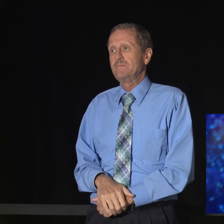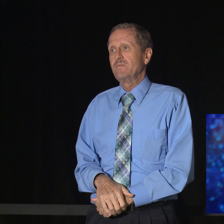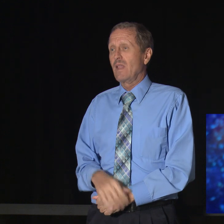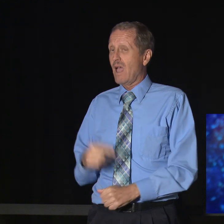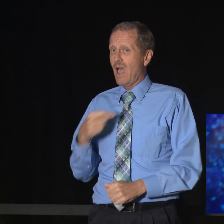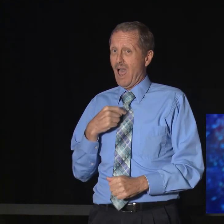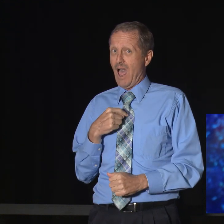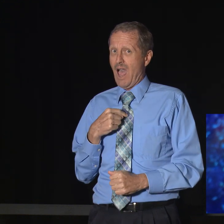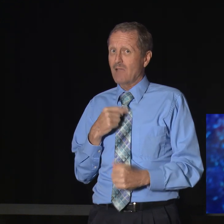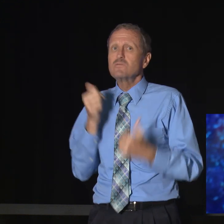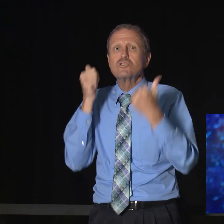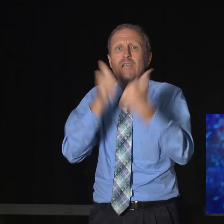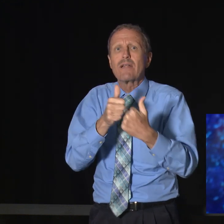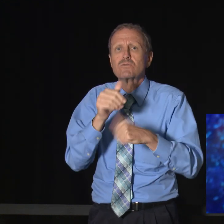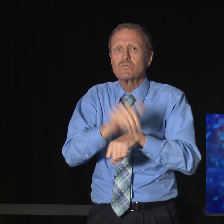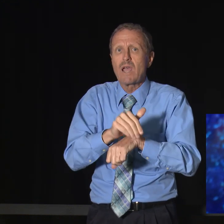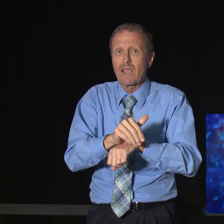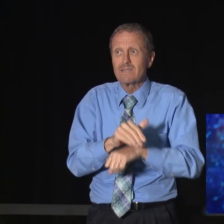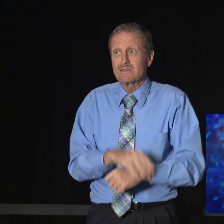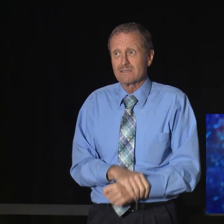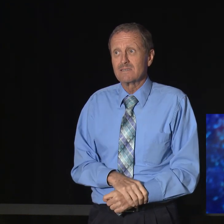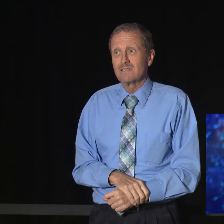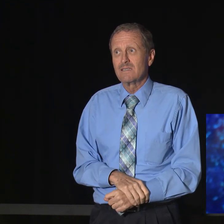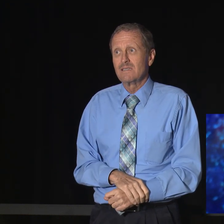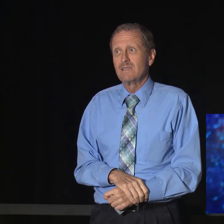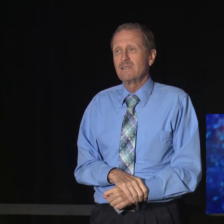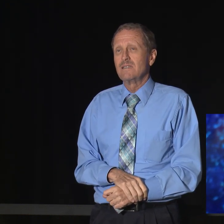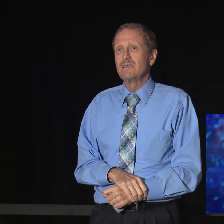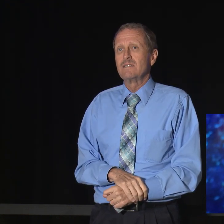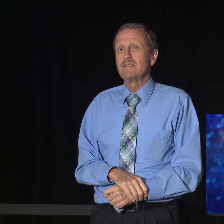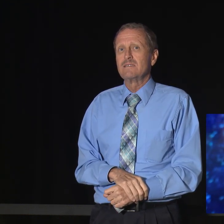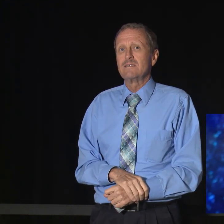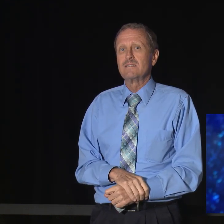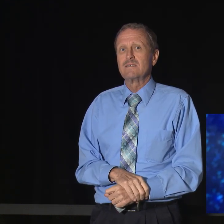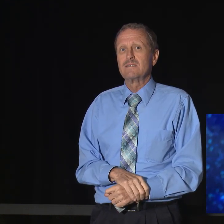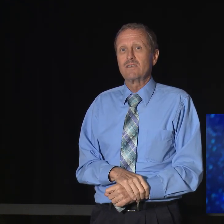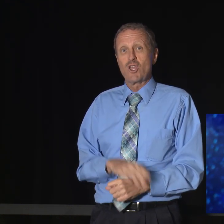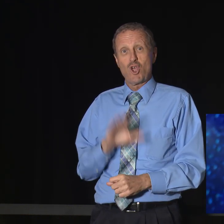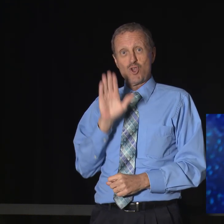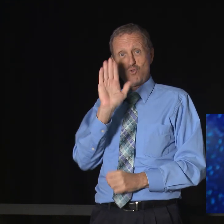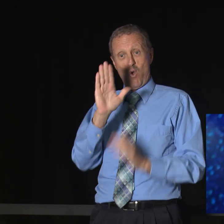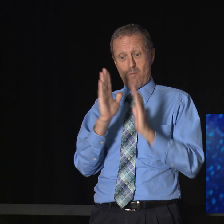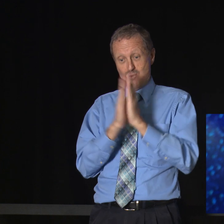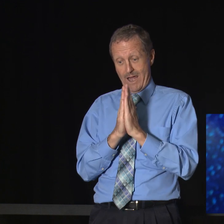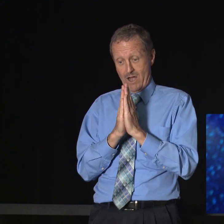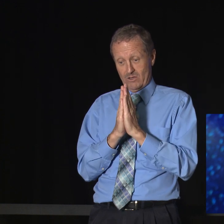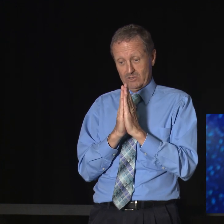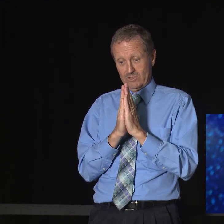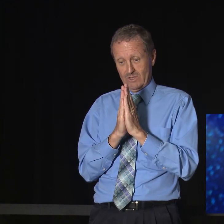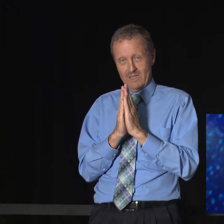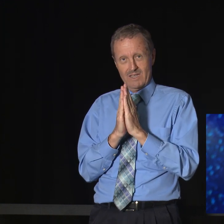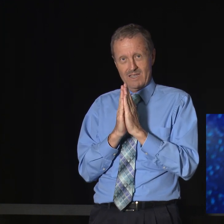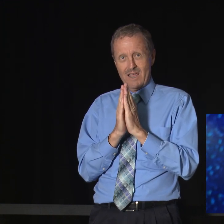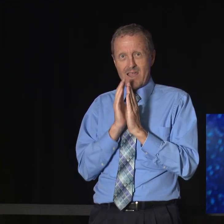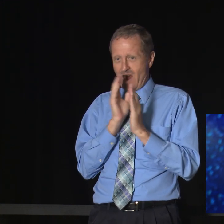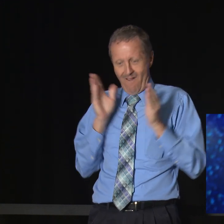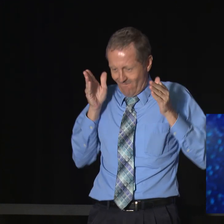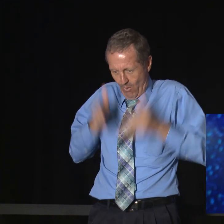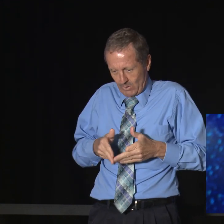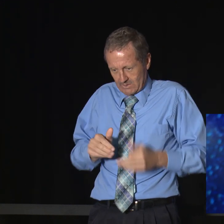And I am challenging you tonight to turn the focus of your prayers off of